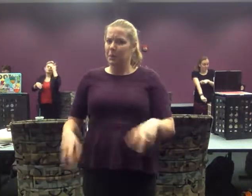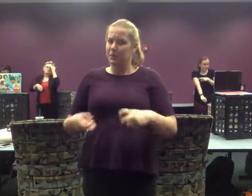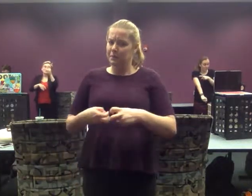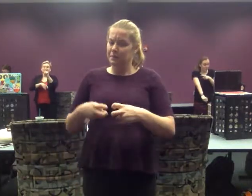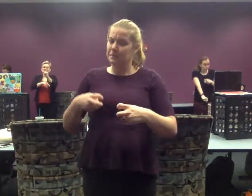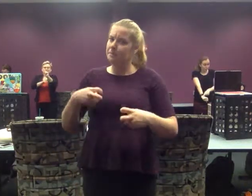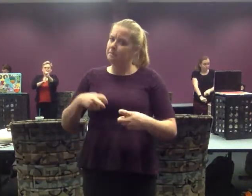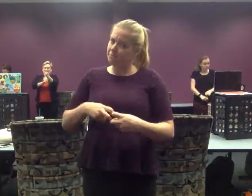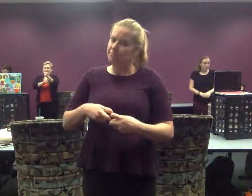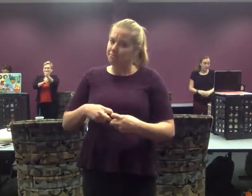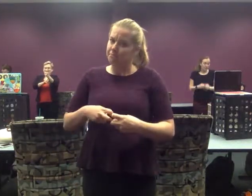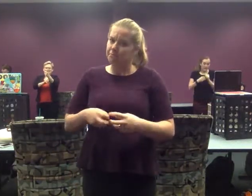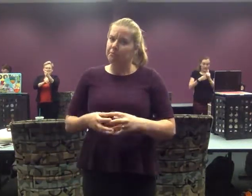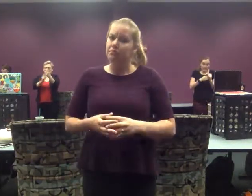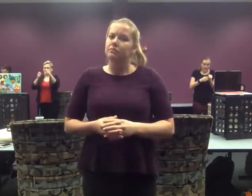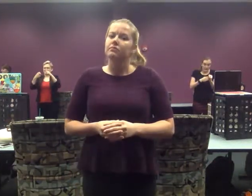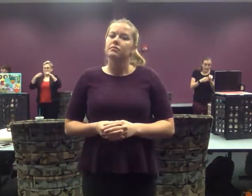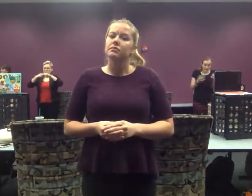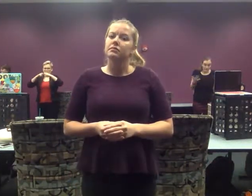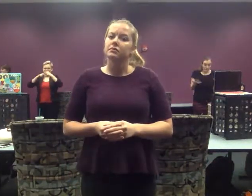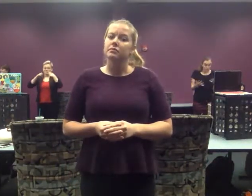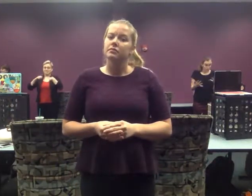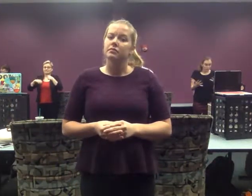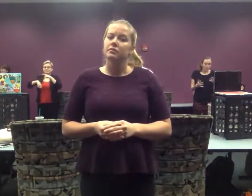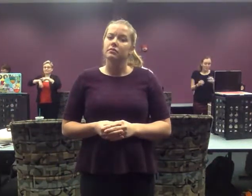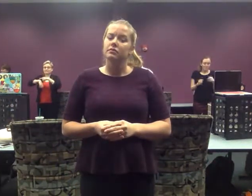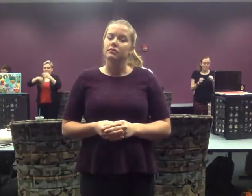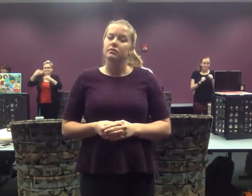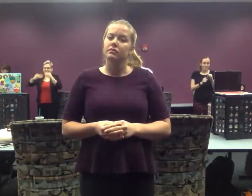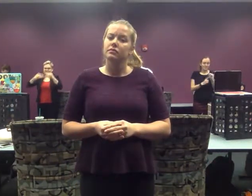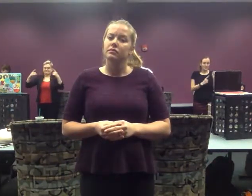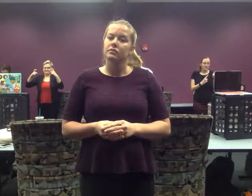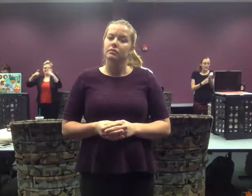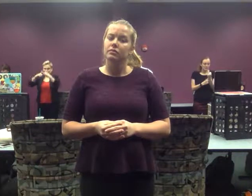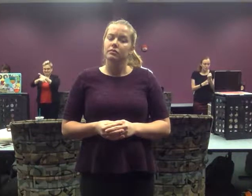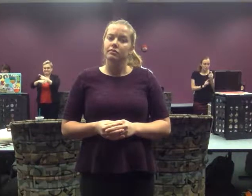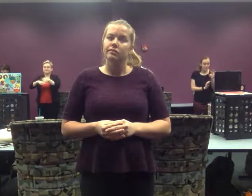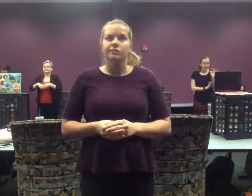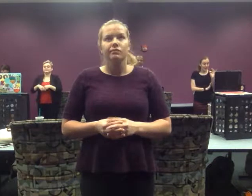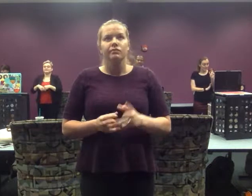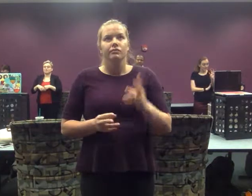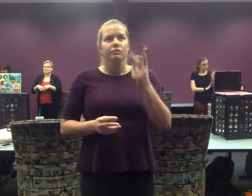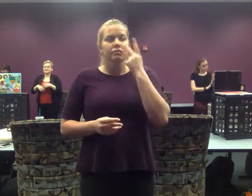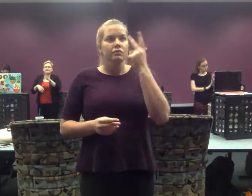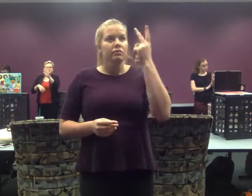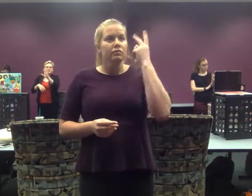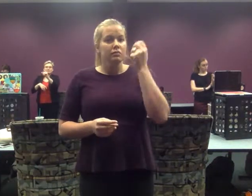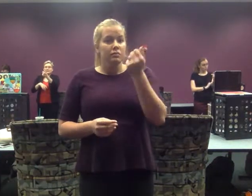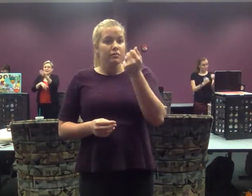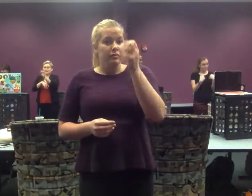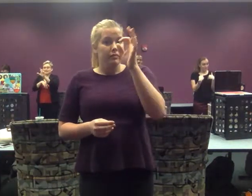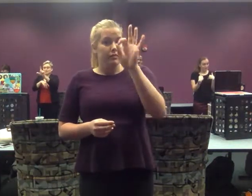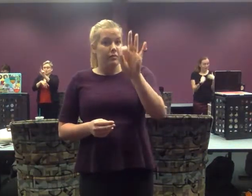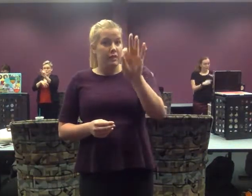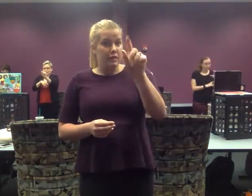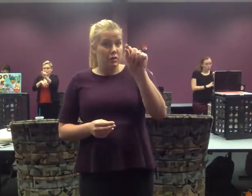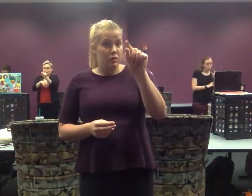lead to a situation where in 1920 we have Calvin Coolidge saying the business of government